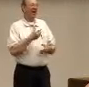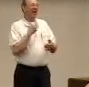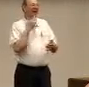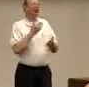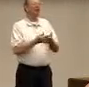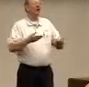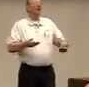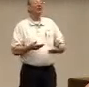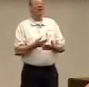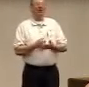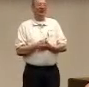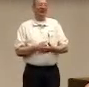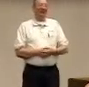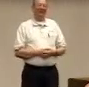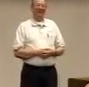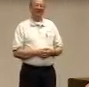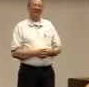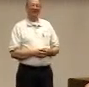which is why I got such a great introduction.